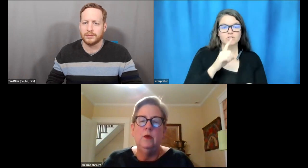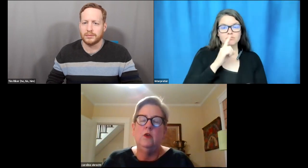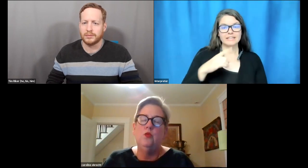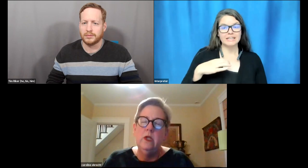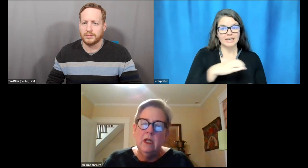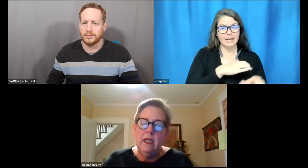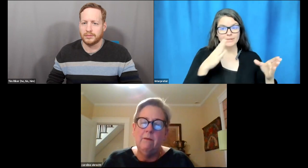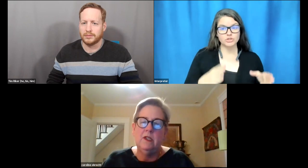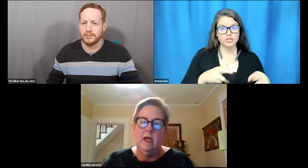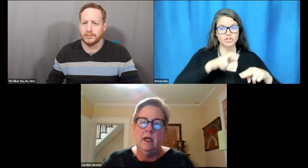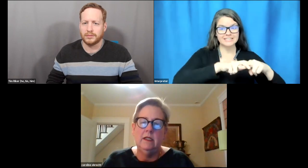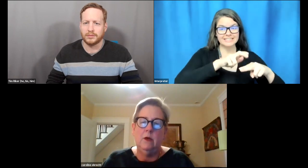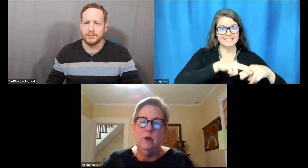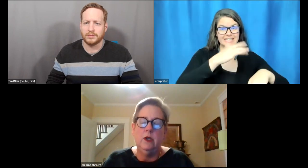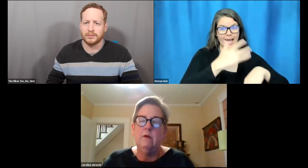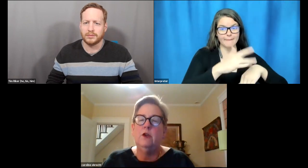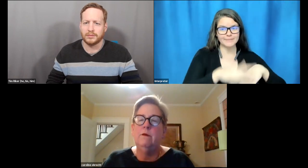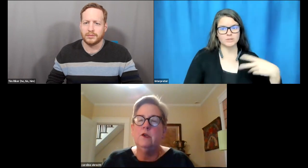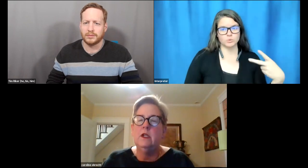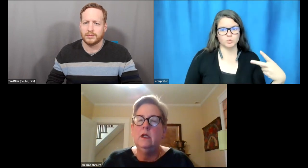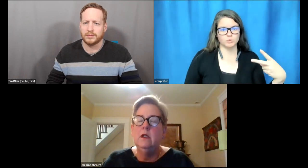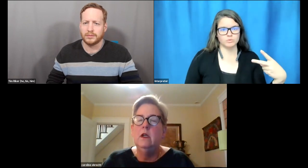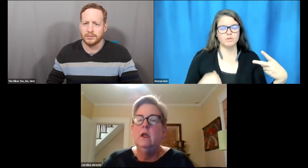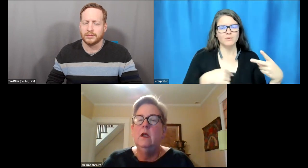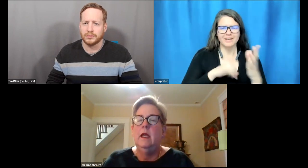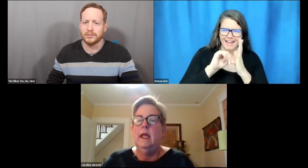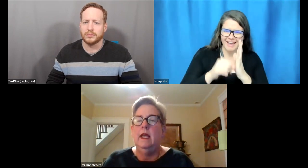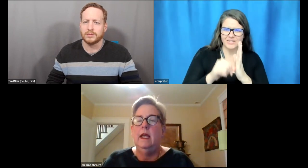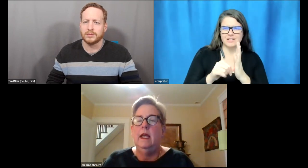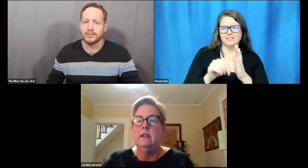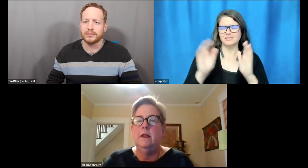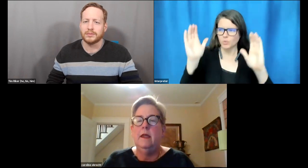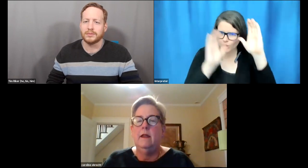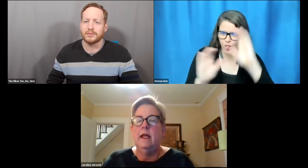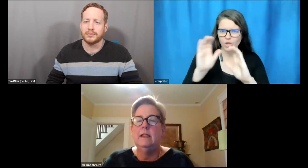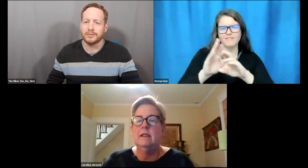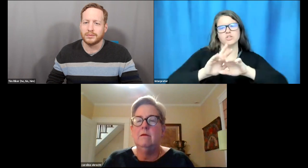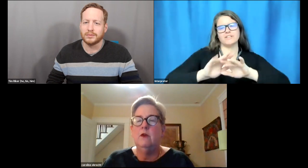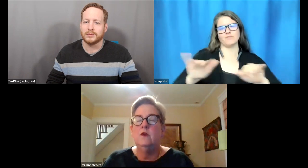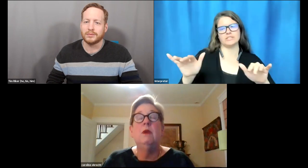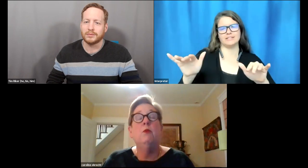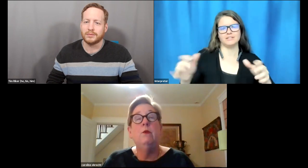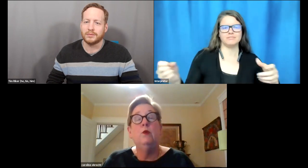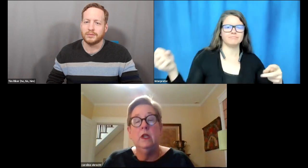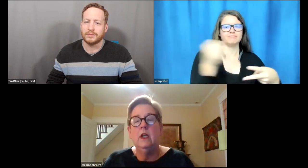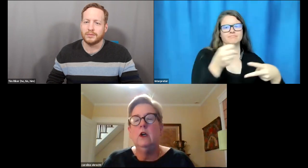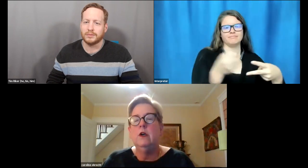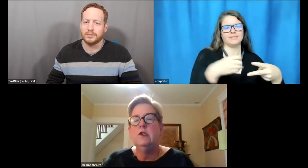could really emphasize that we're looking for diversity, and that those are people we would really encourage